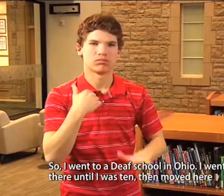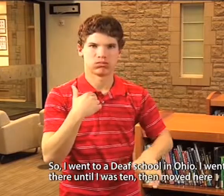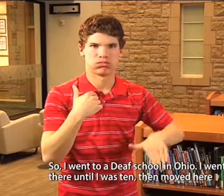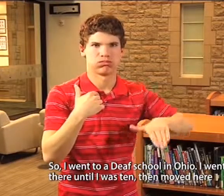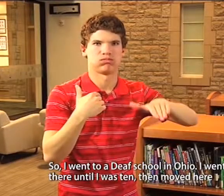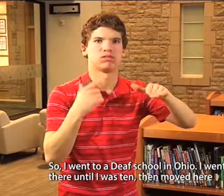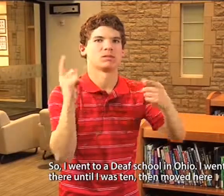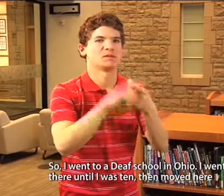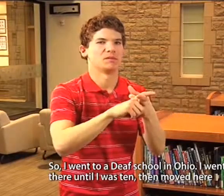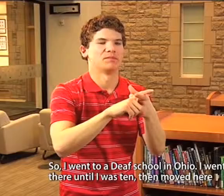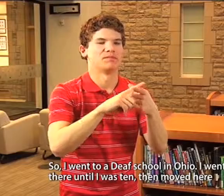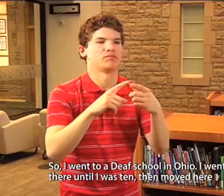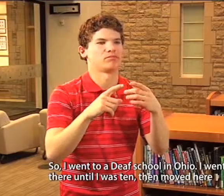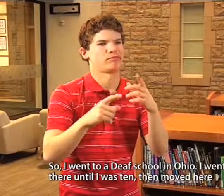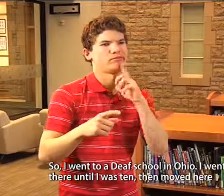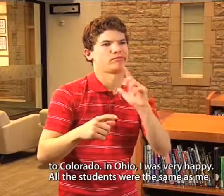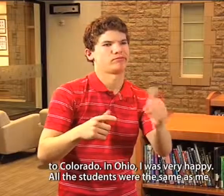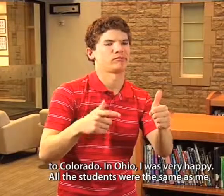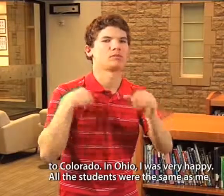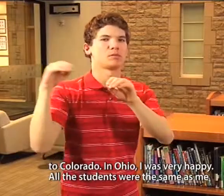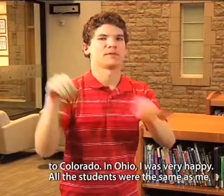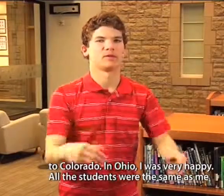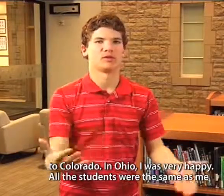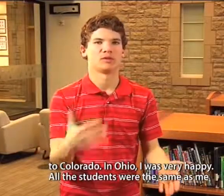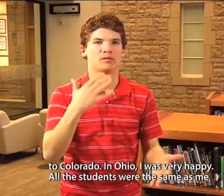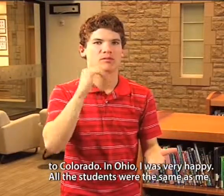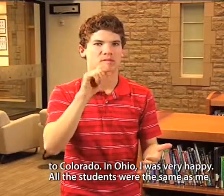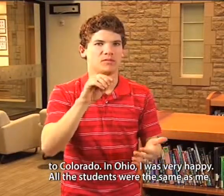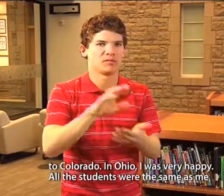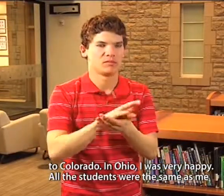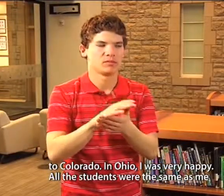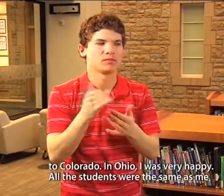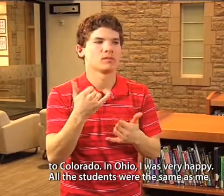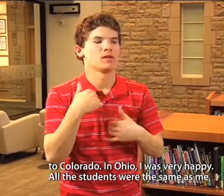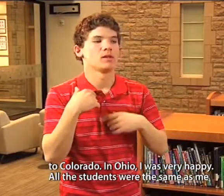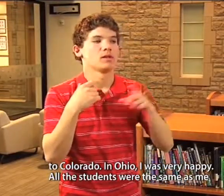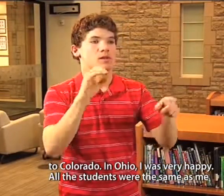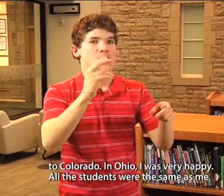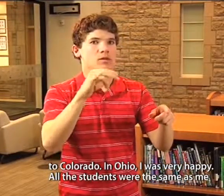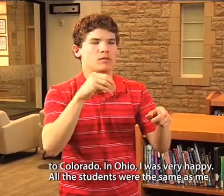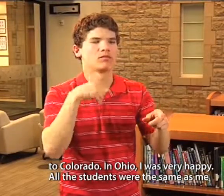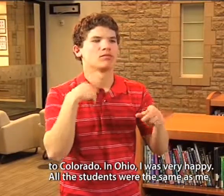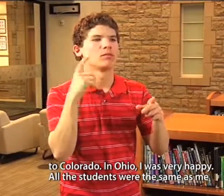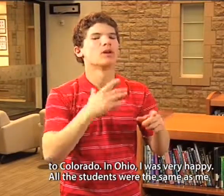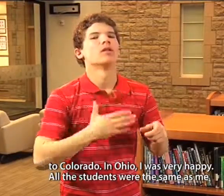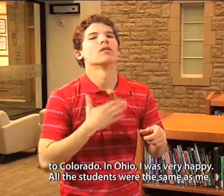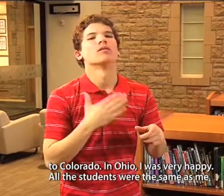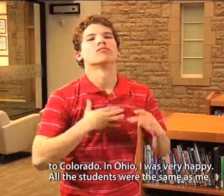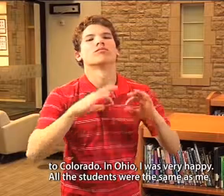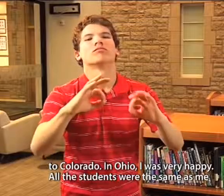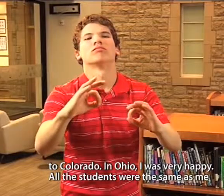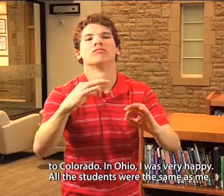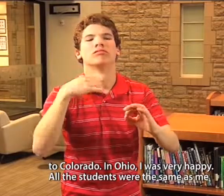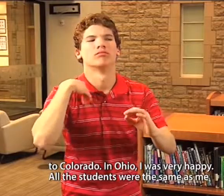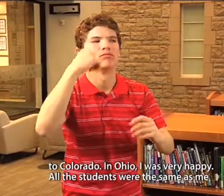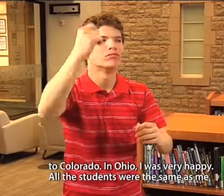I went there until I was 10 and moved here to Colorado. In Ohio, I was very happy.